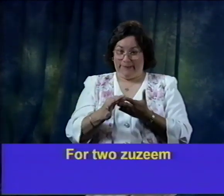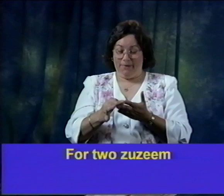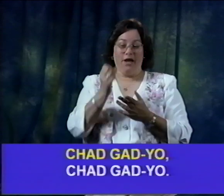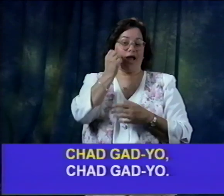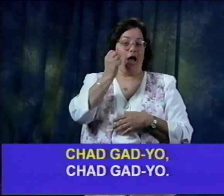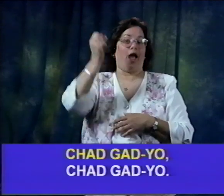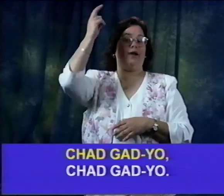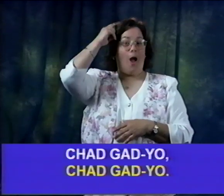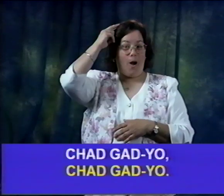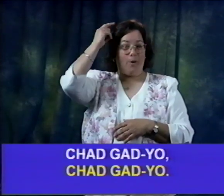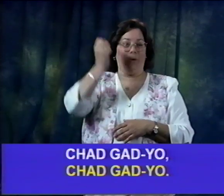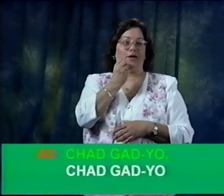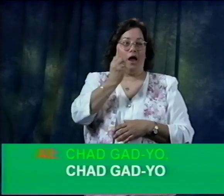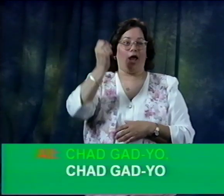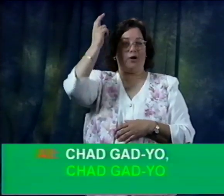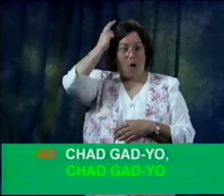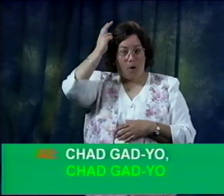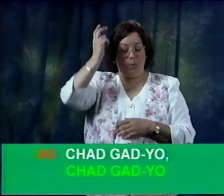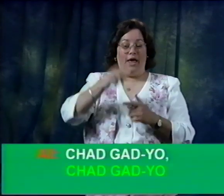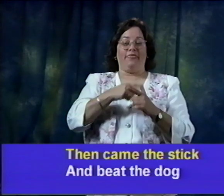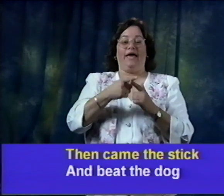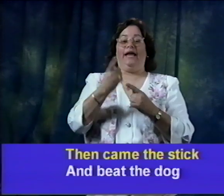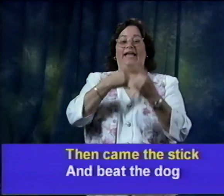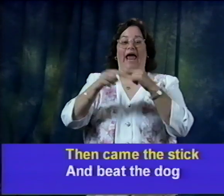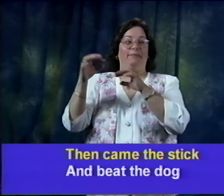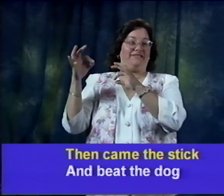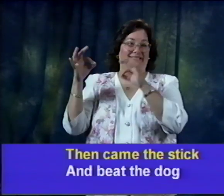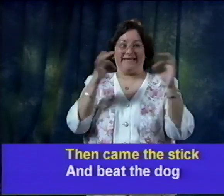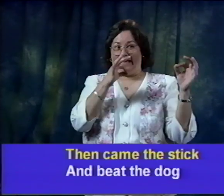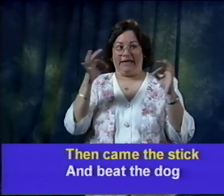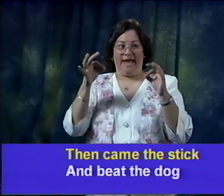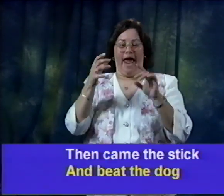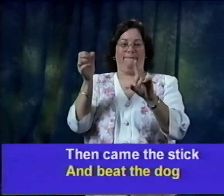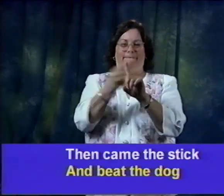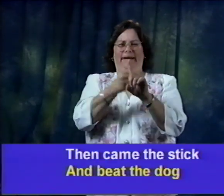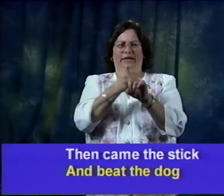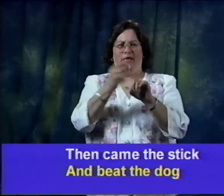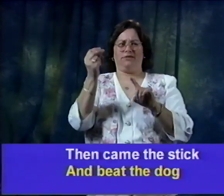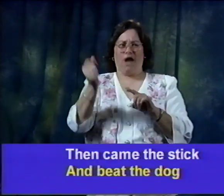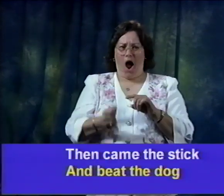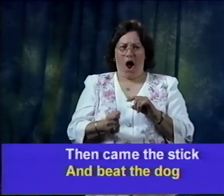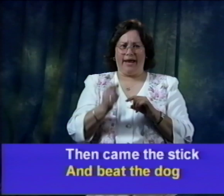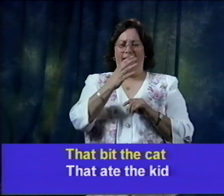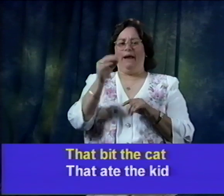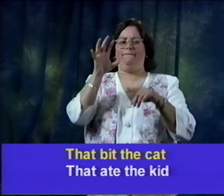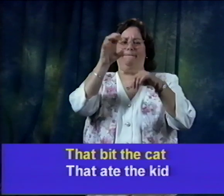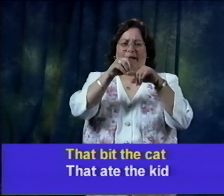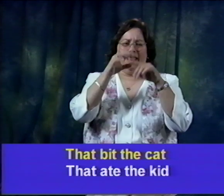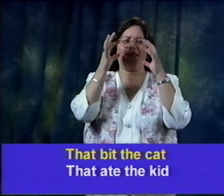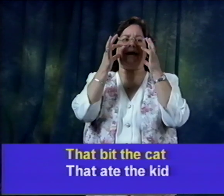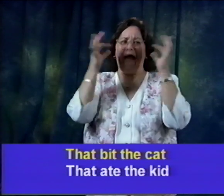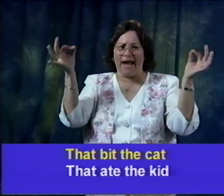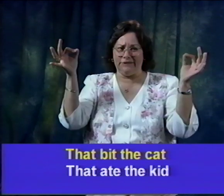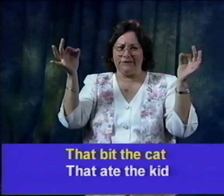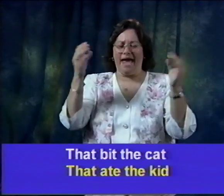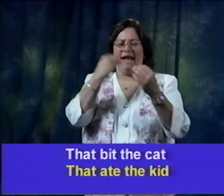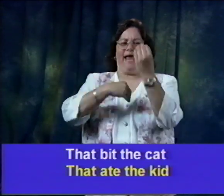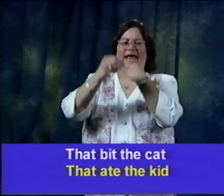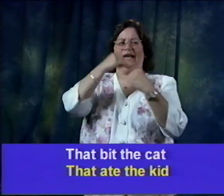zuzim. Had Gad Yah, Had Gad Yah. Then came the stick that beat the dog that bit the cat that ate the